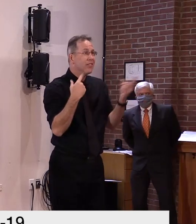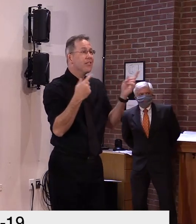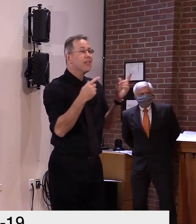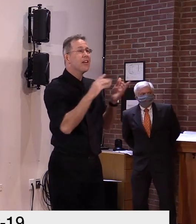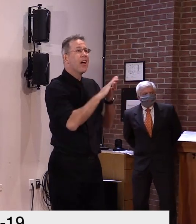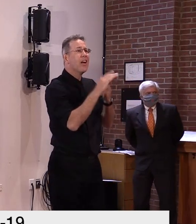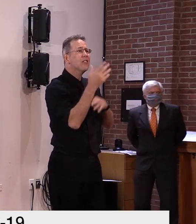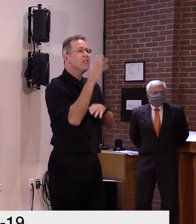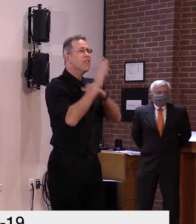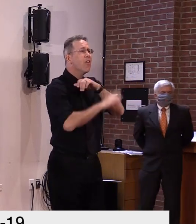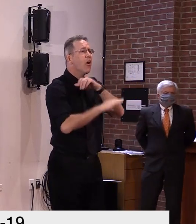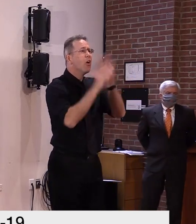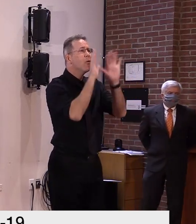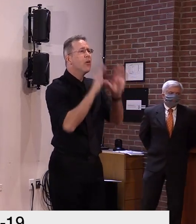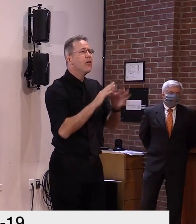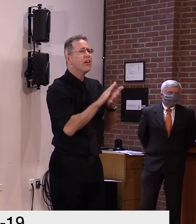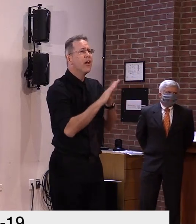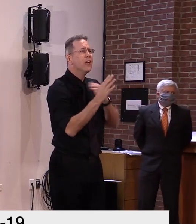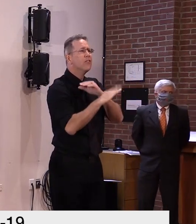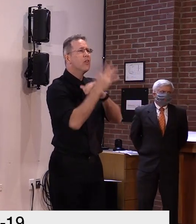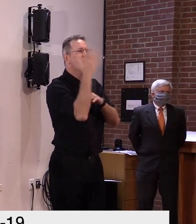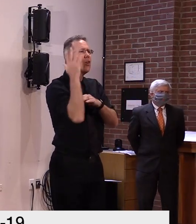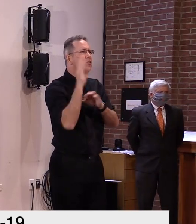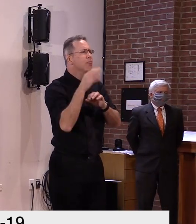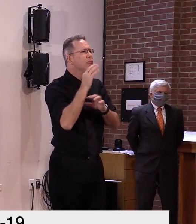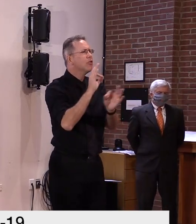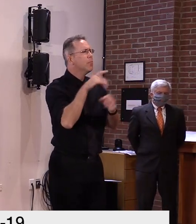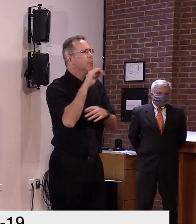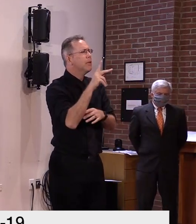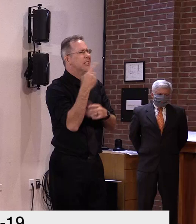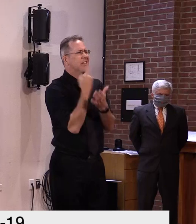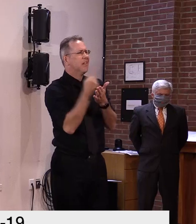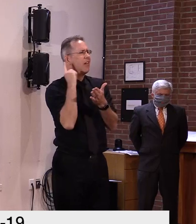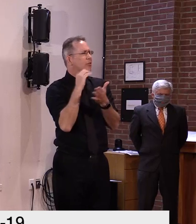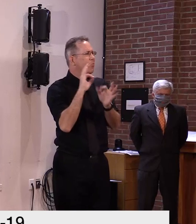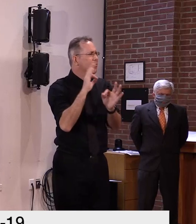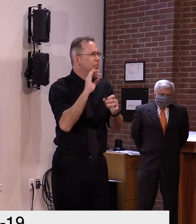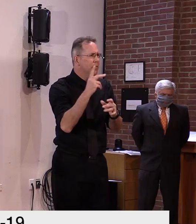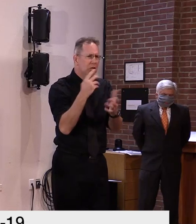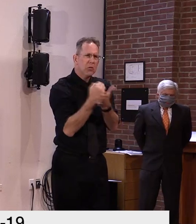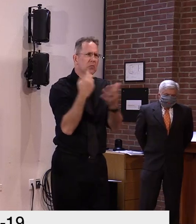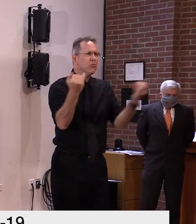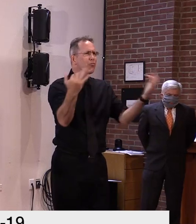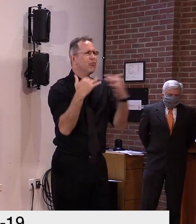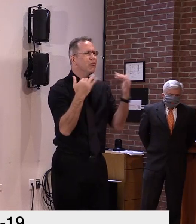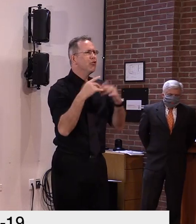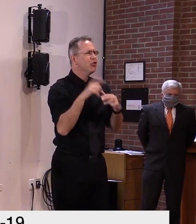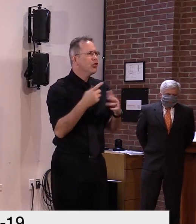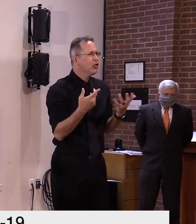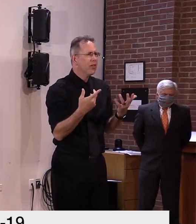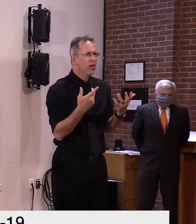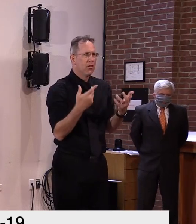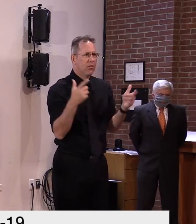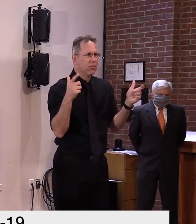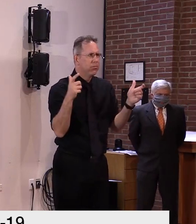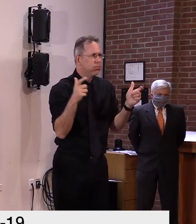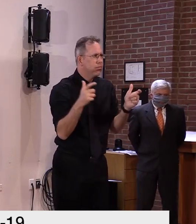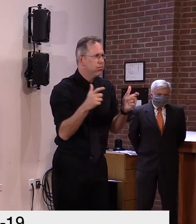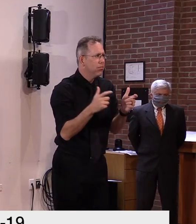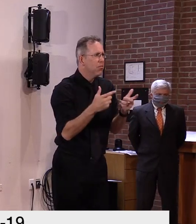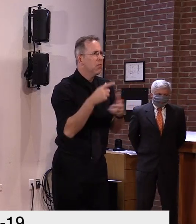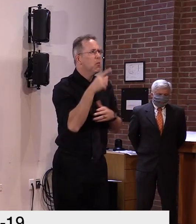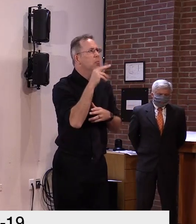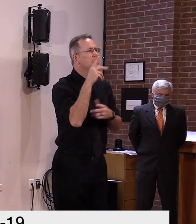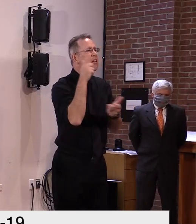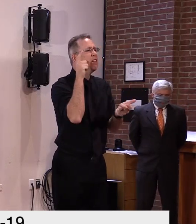think, decline in the number of visitors naturally over the next month or so. And then I